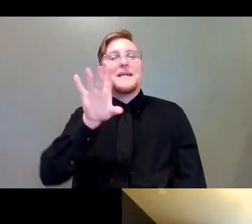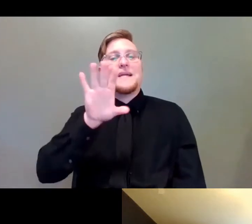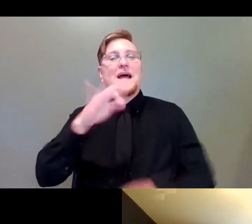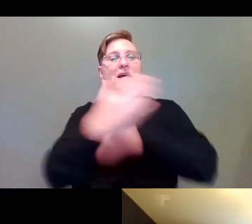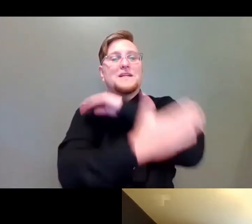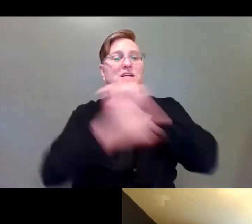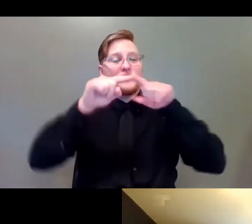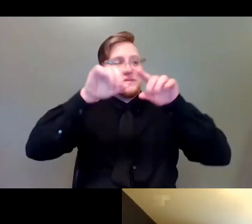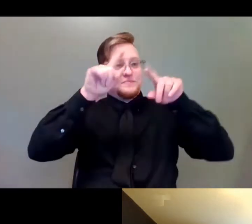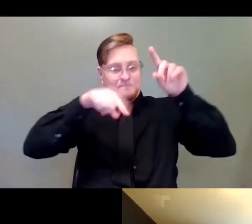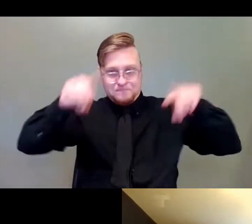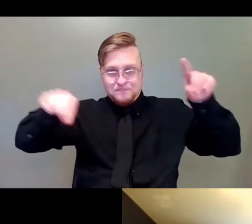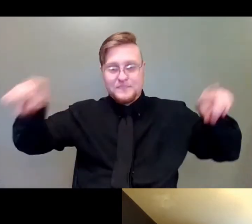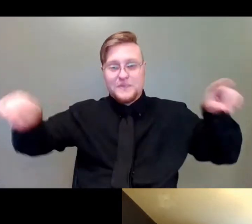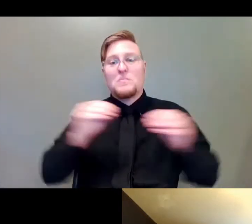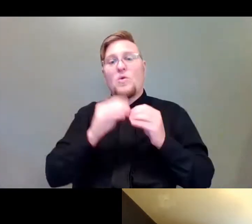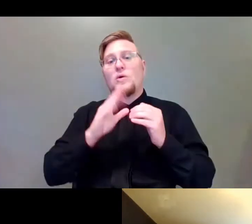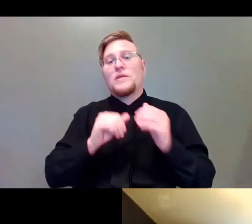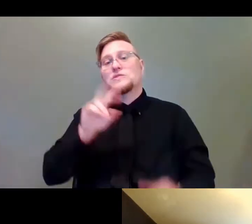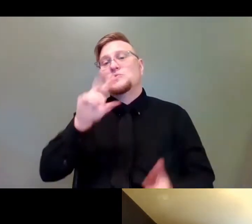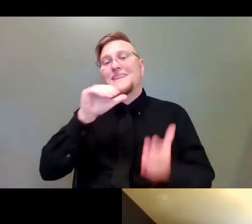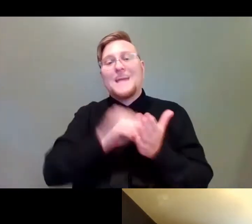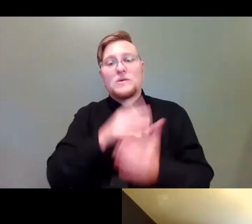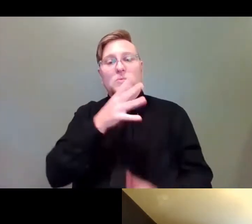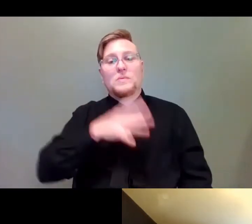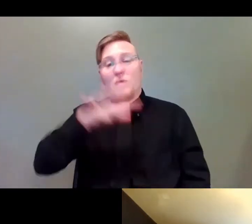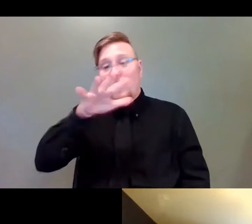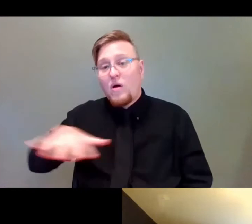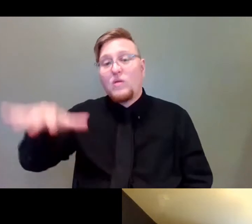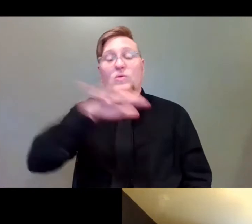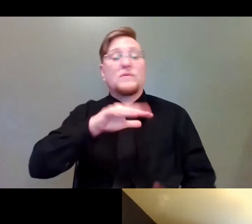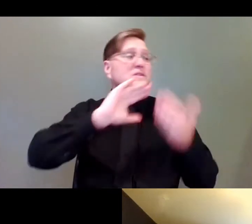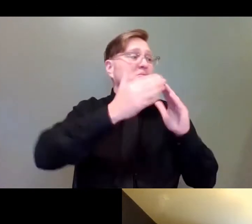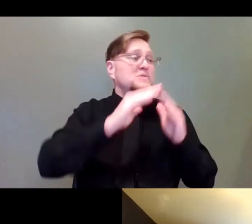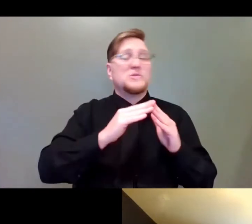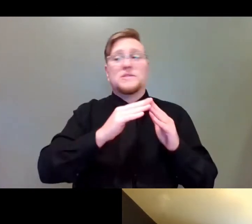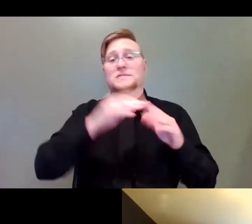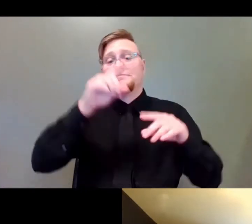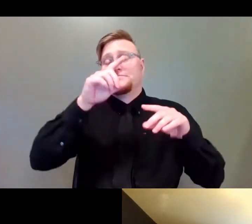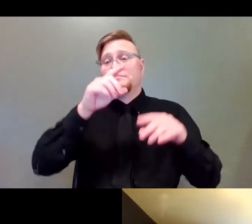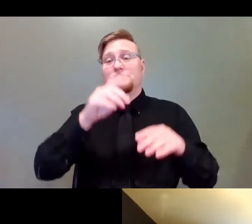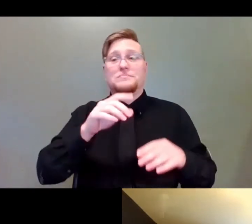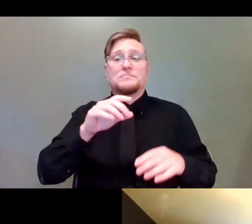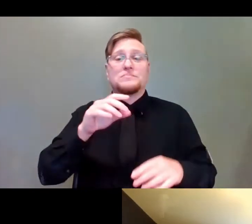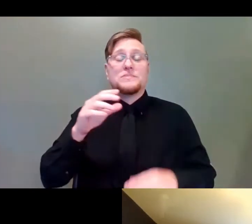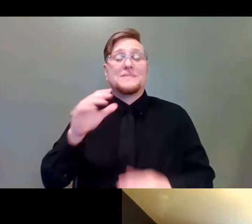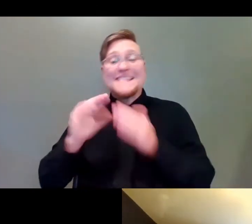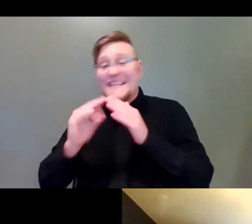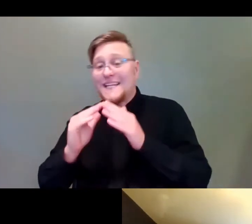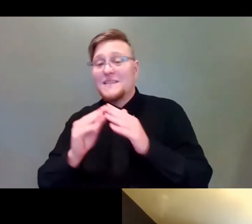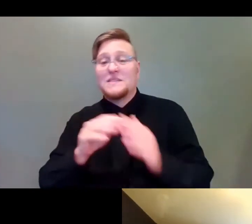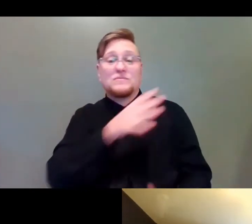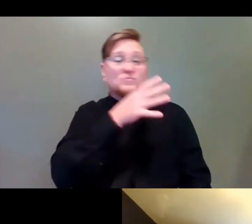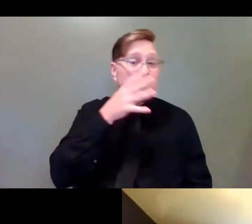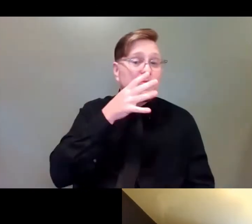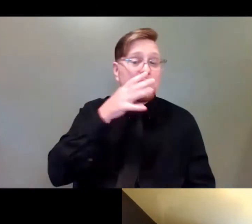to 2,000 women in all sorts of communities, rural, big cities, everywhere. During our WILD program, we train